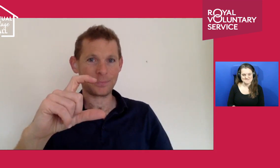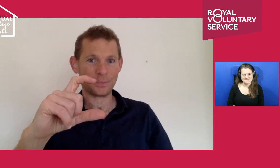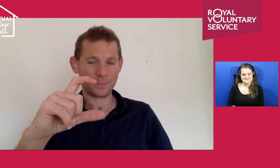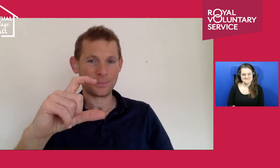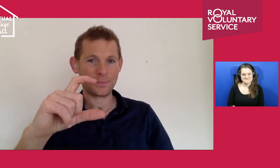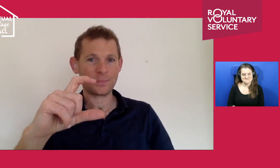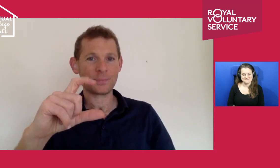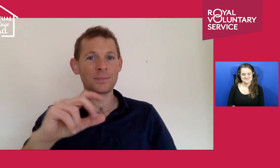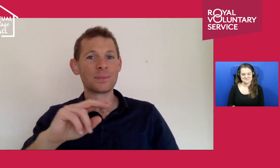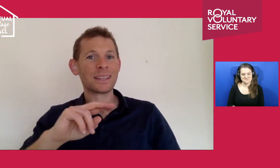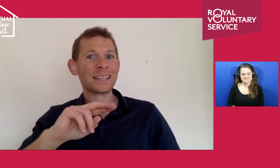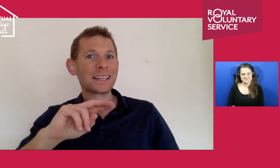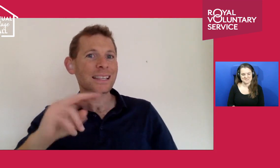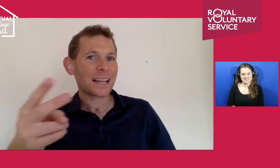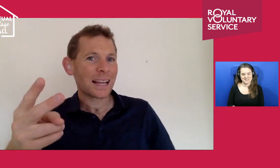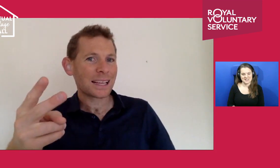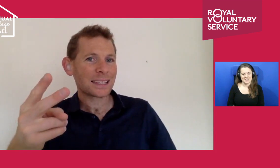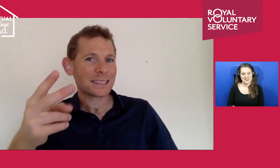C.